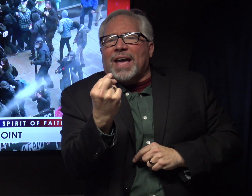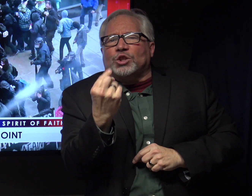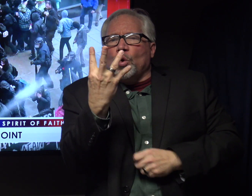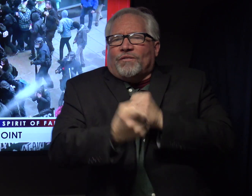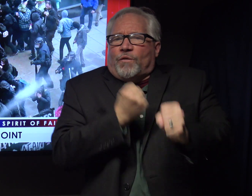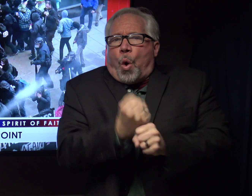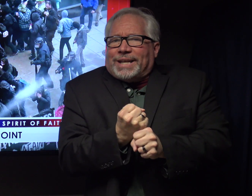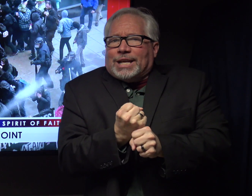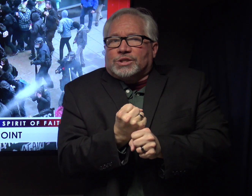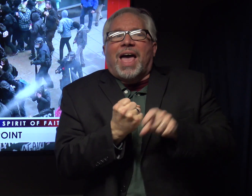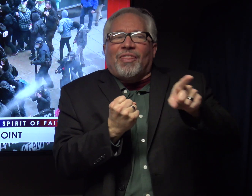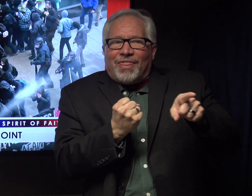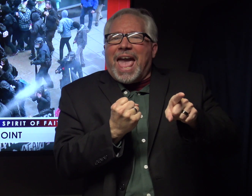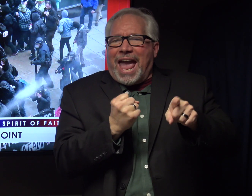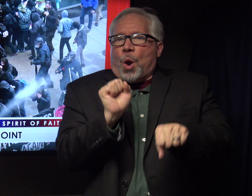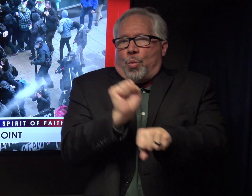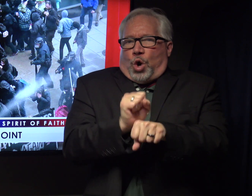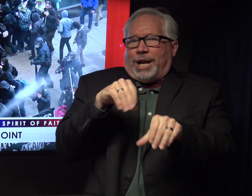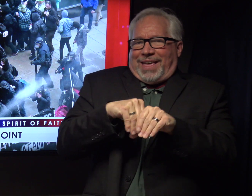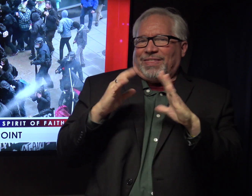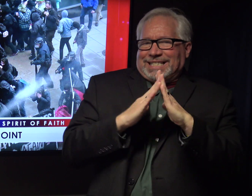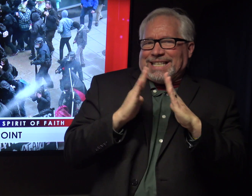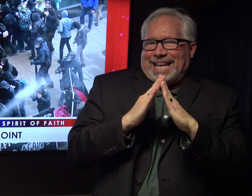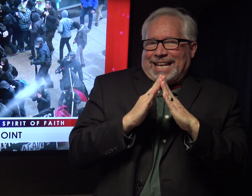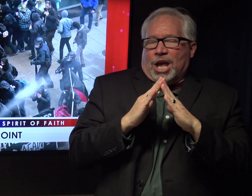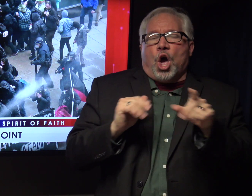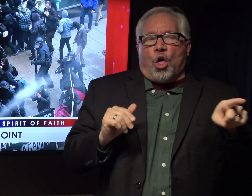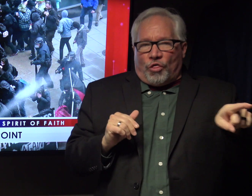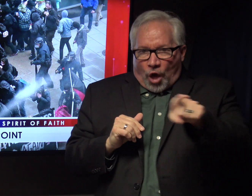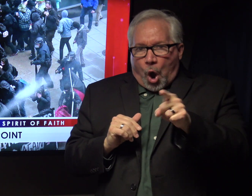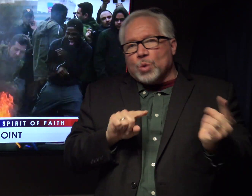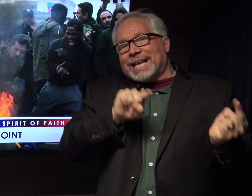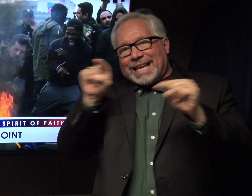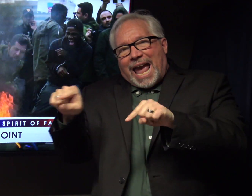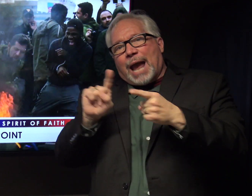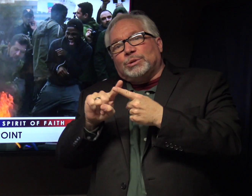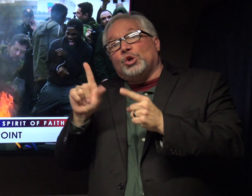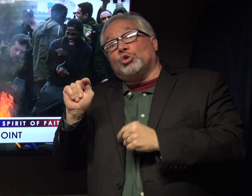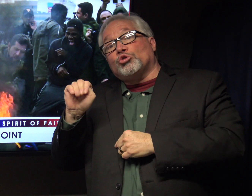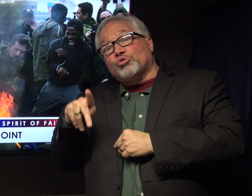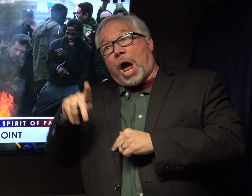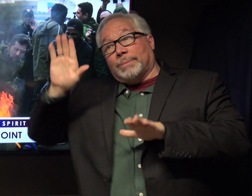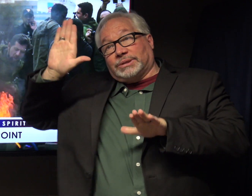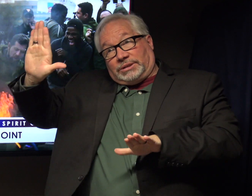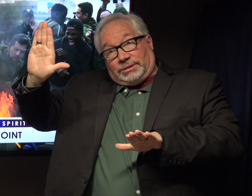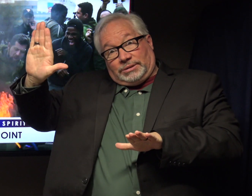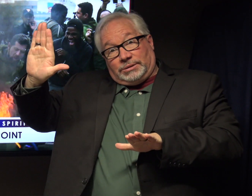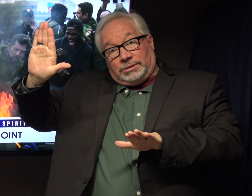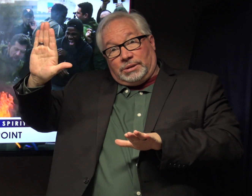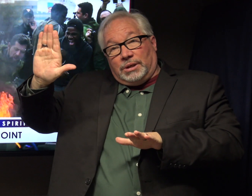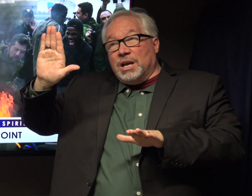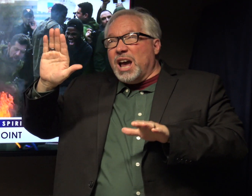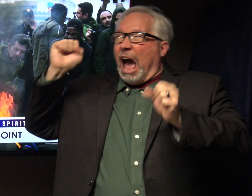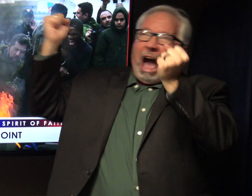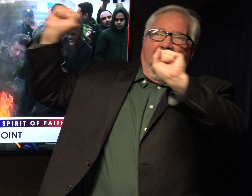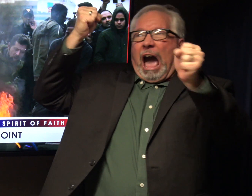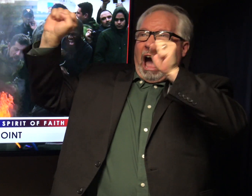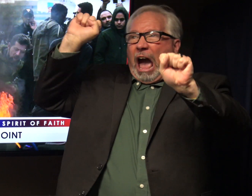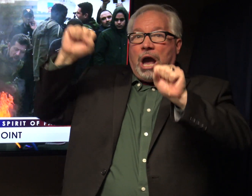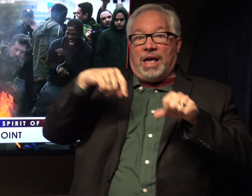same characters that attacked Trump's inauguration were ready right before this next inauguration to make sure